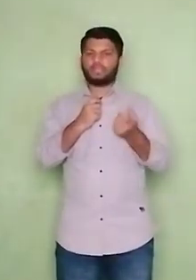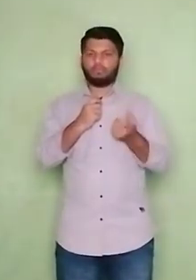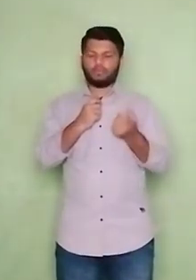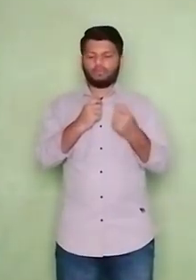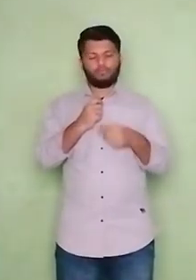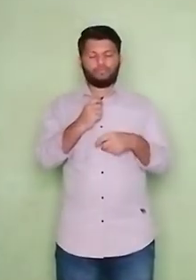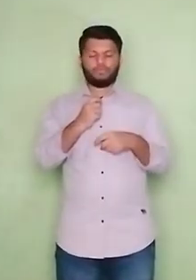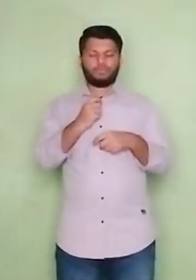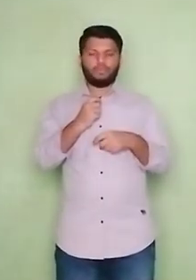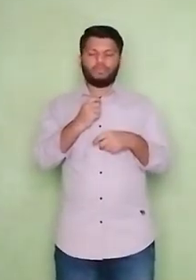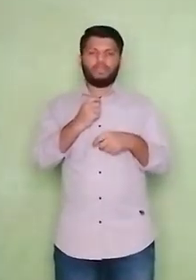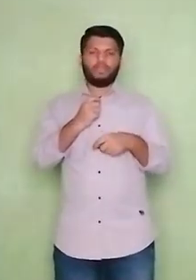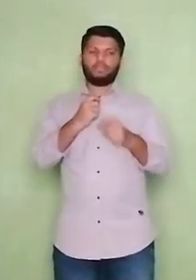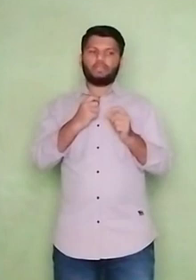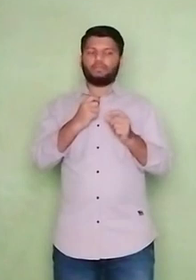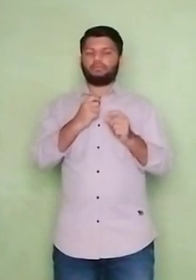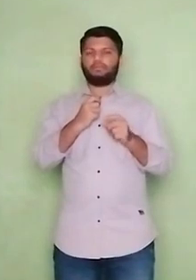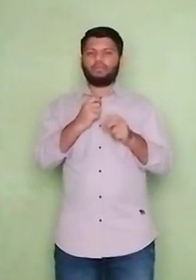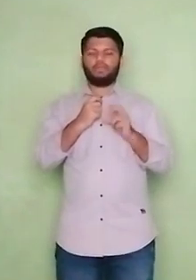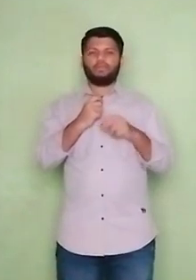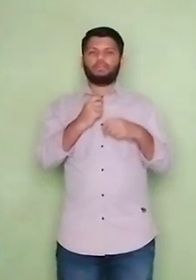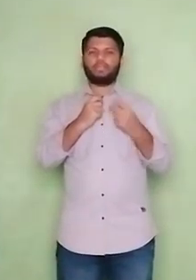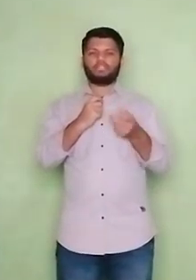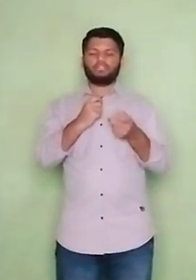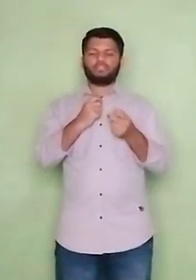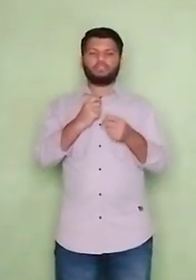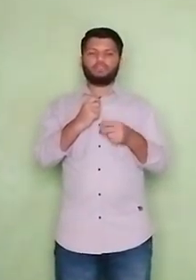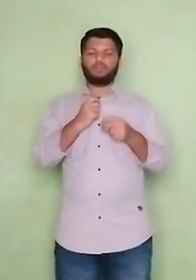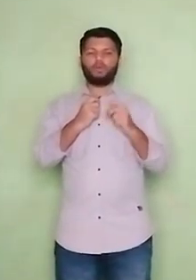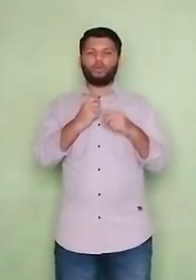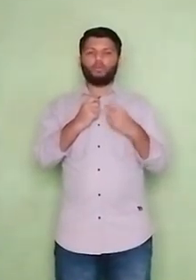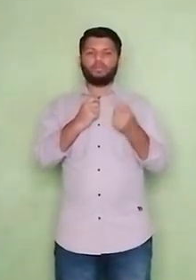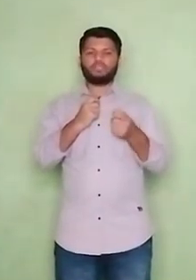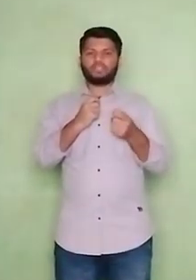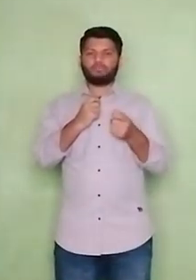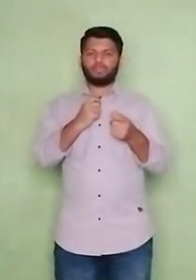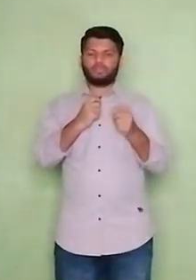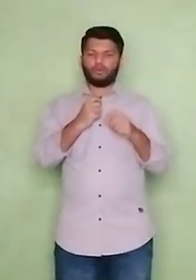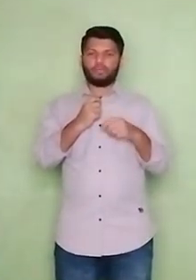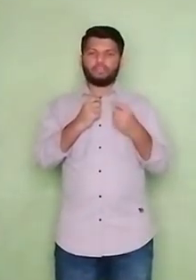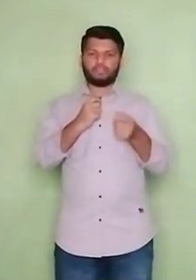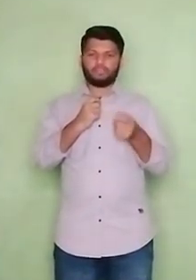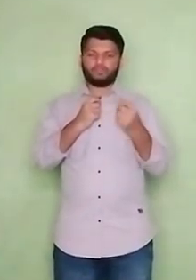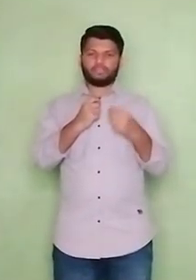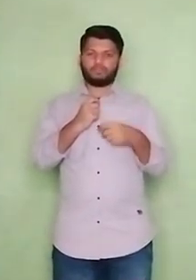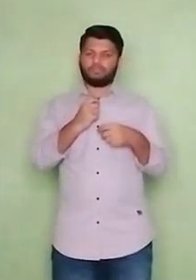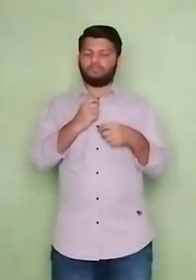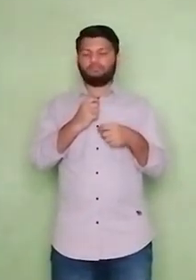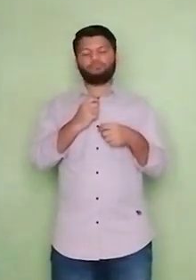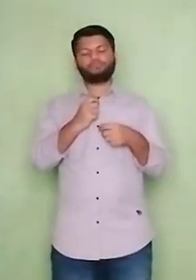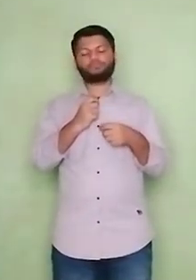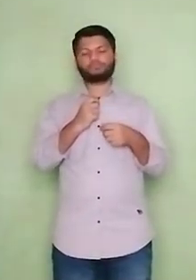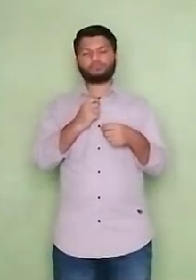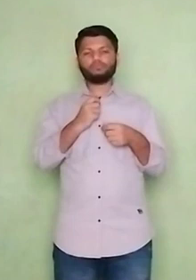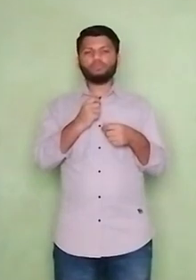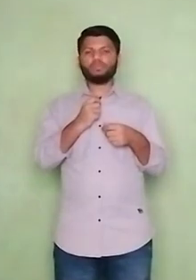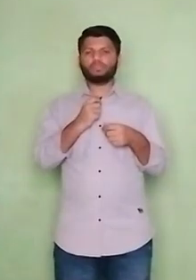skipped. Then the next is looping statement or iterative statement.